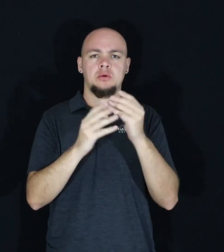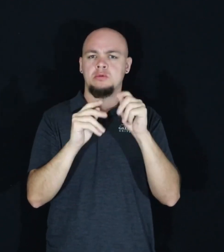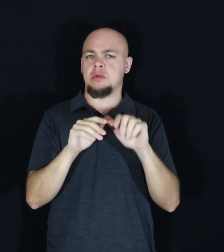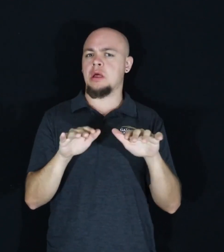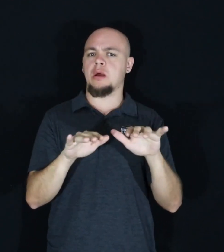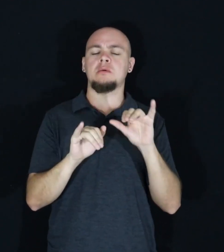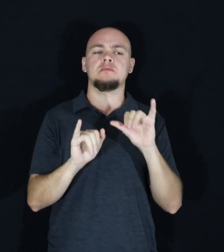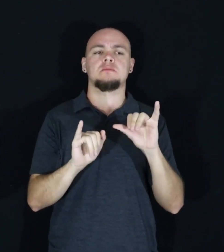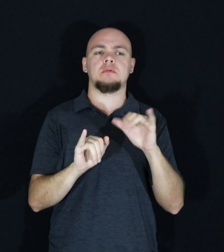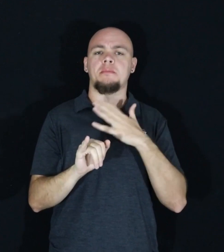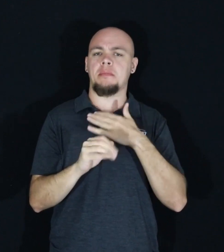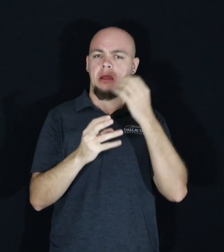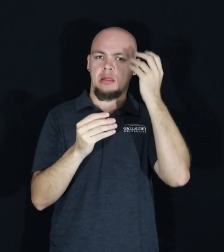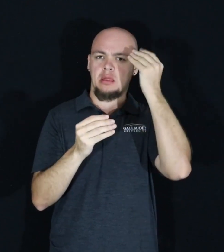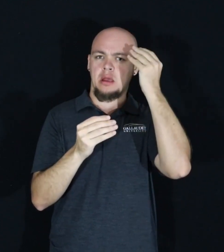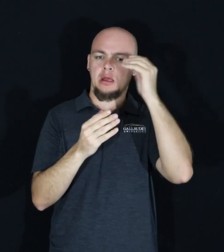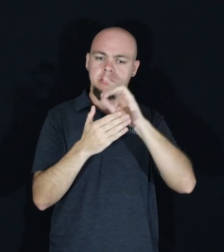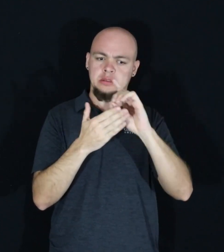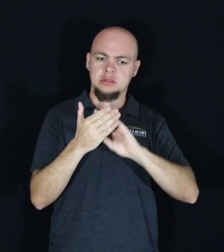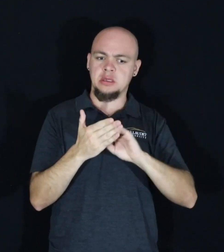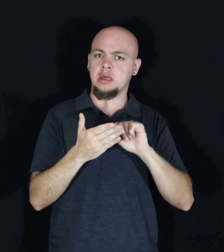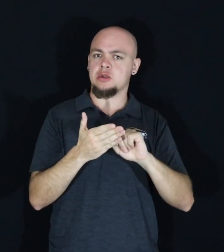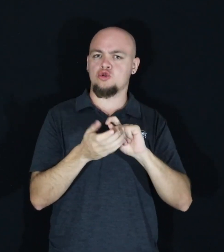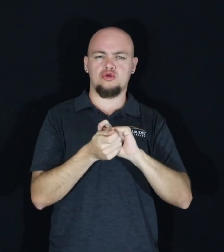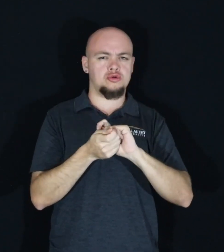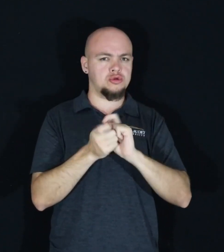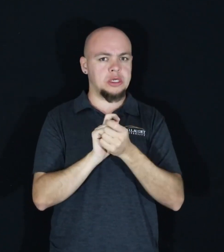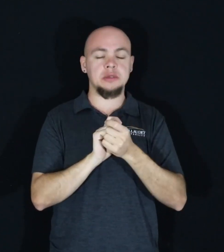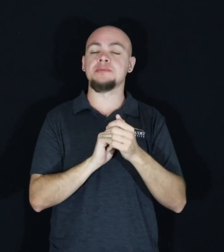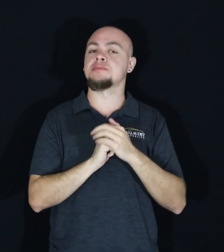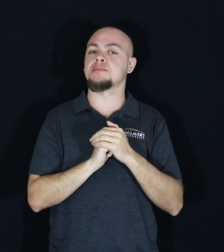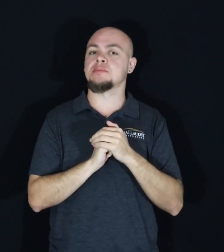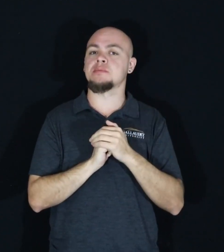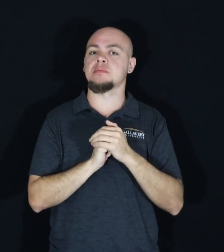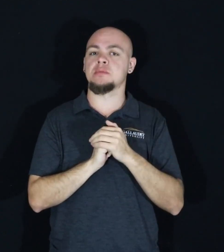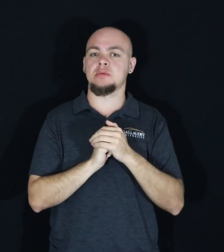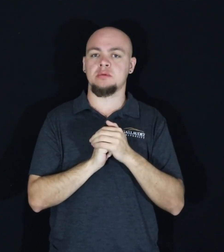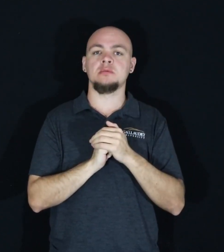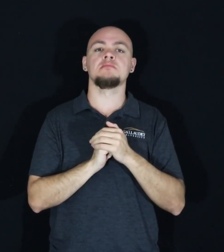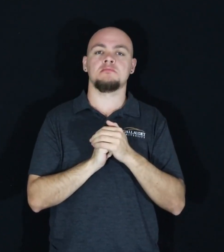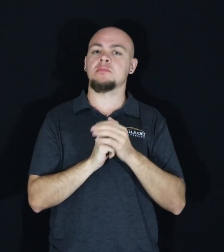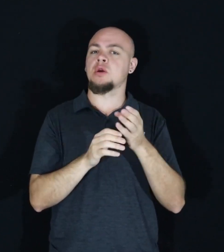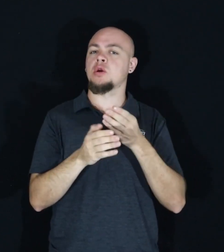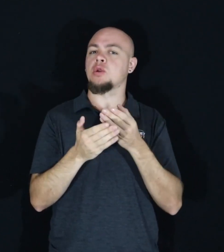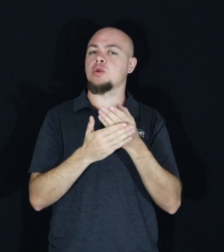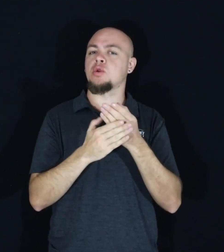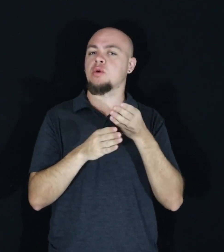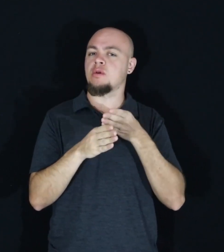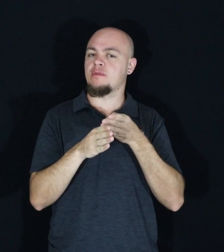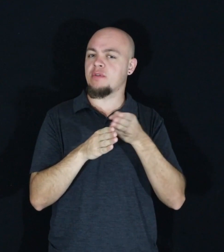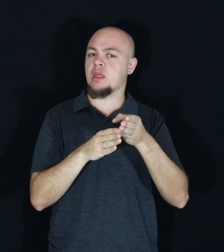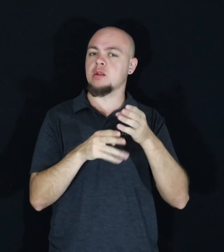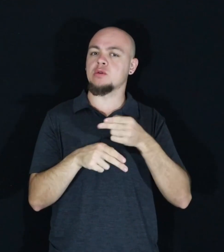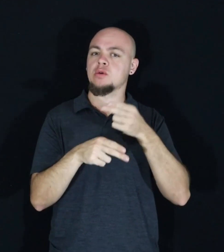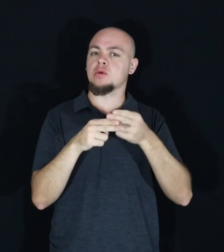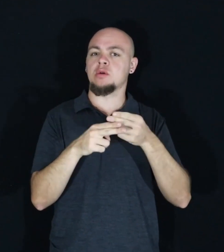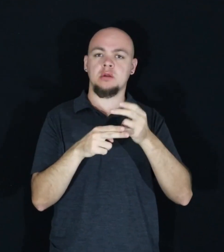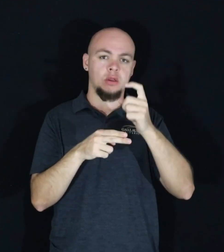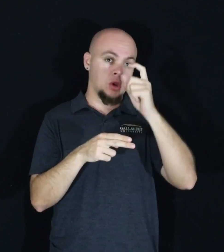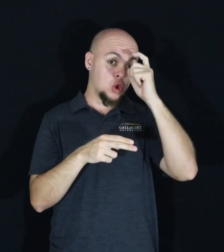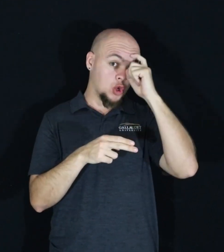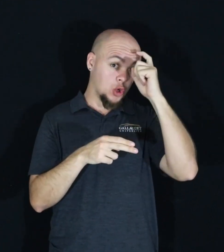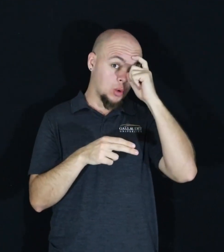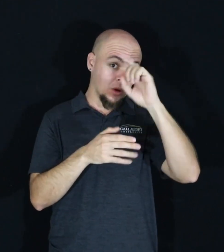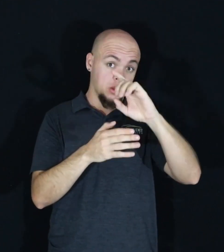that changed the way I think about design. I got at the forefront of a new field of architectural research known as